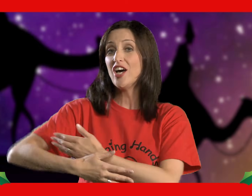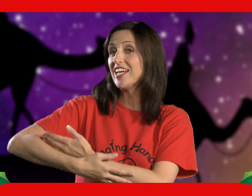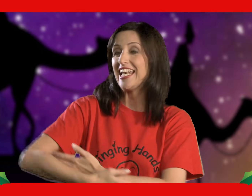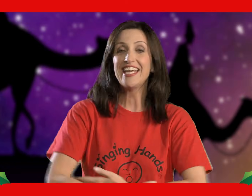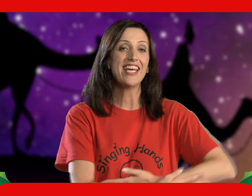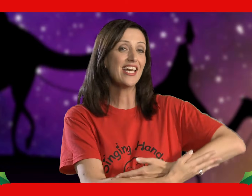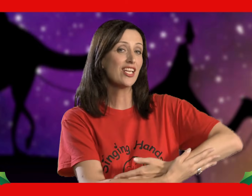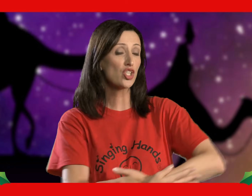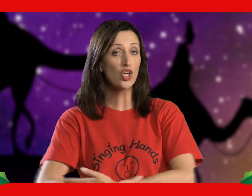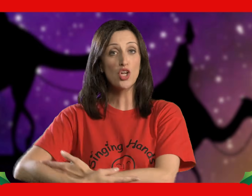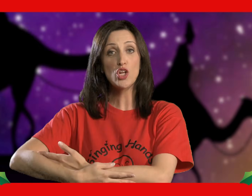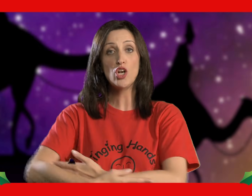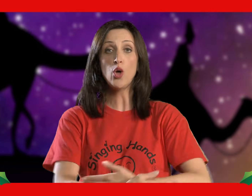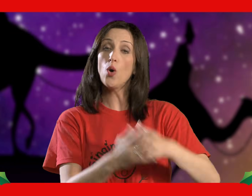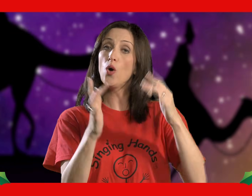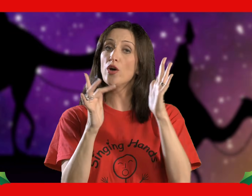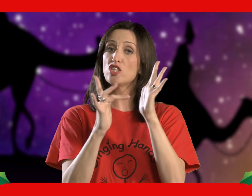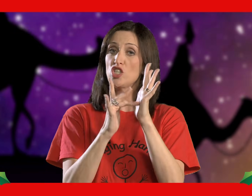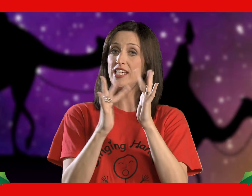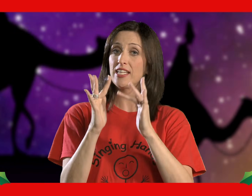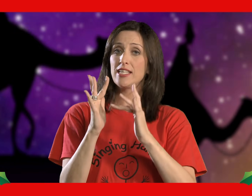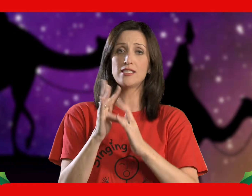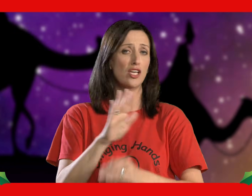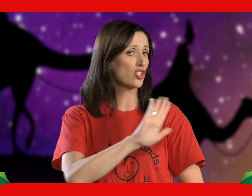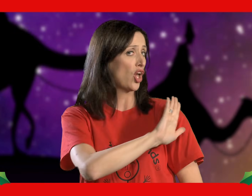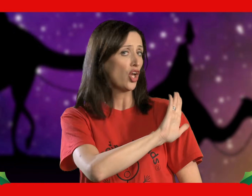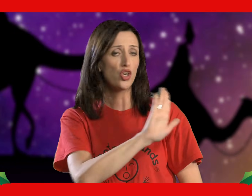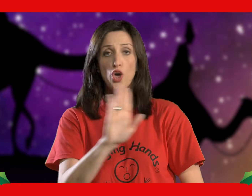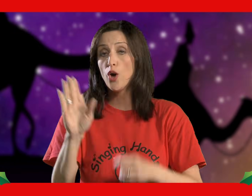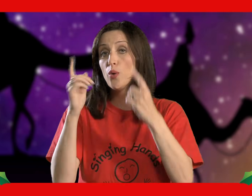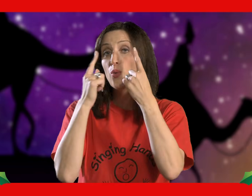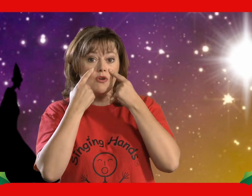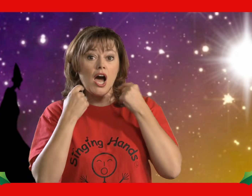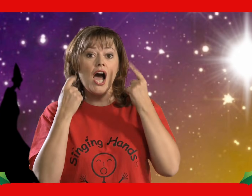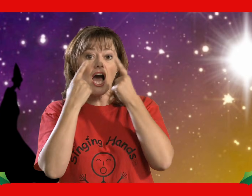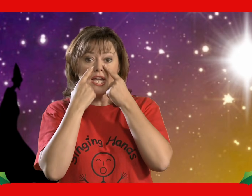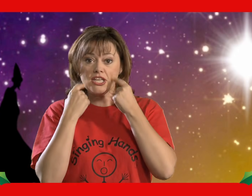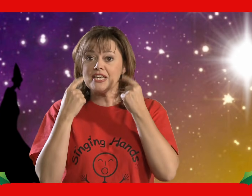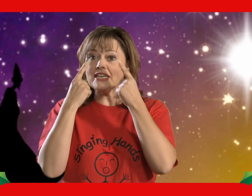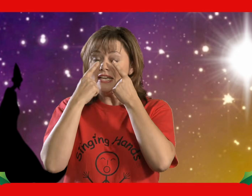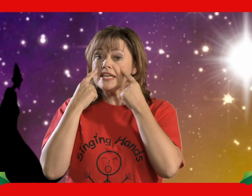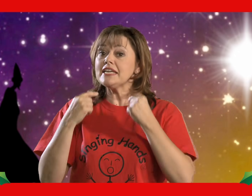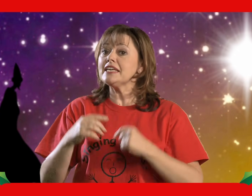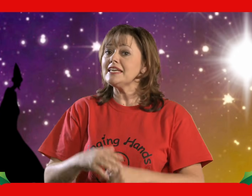but little Lord Jesus no crying